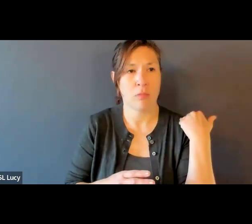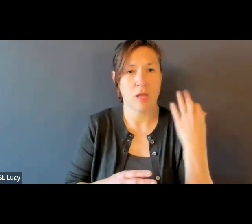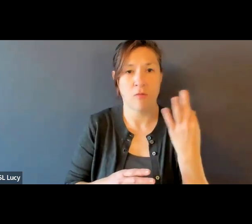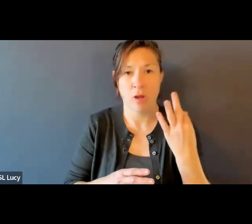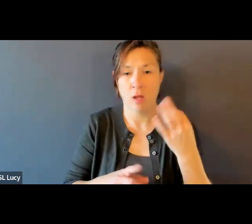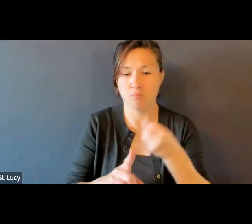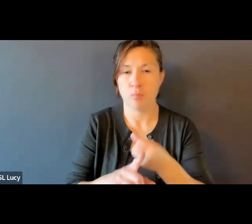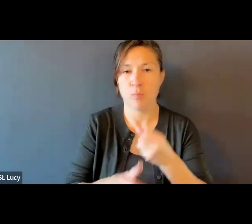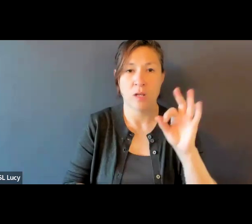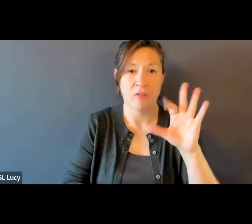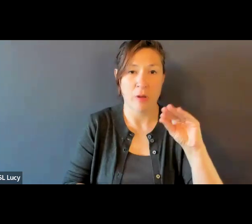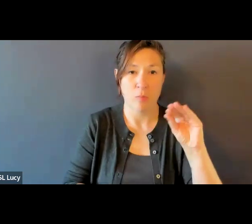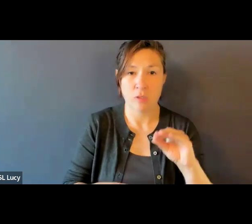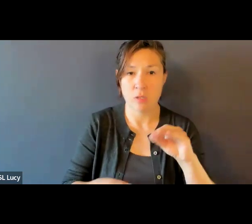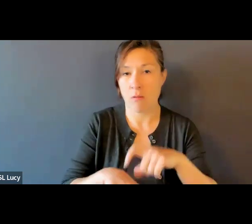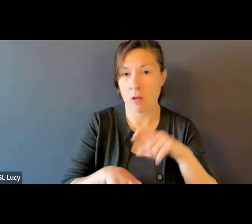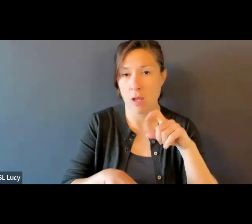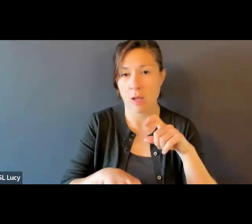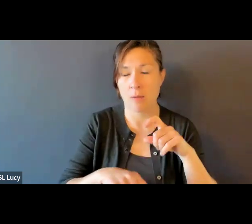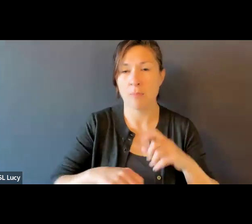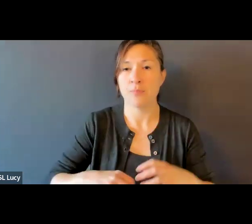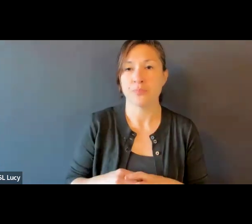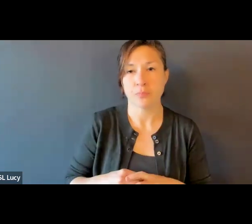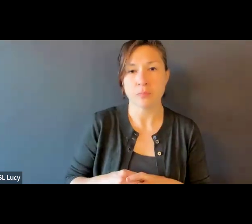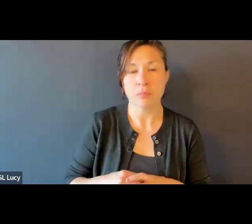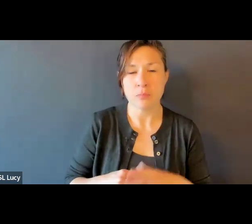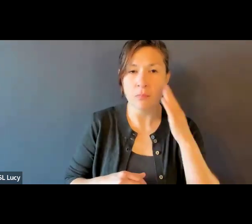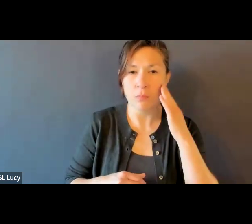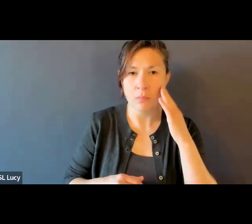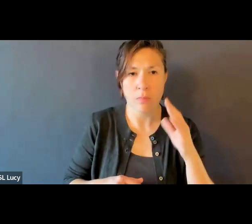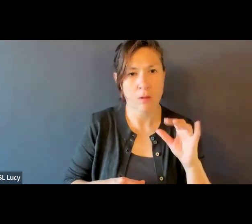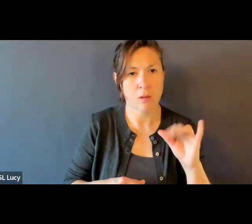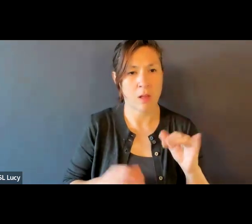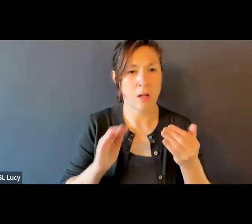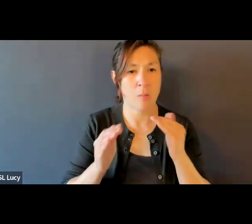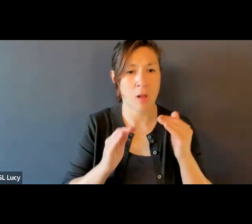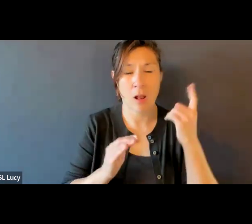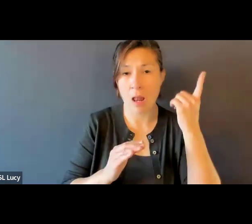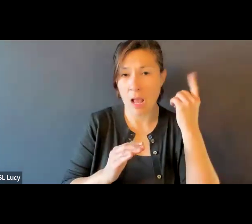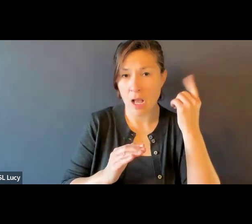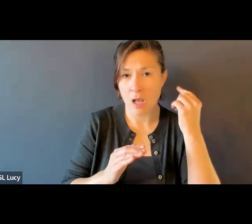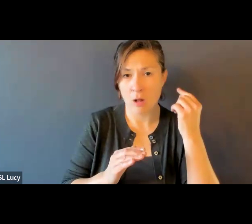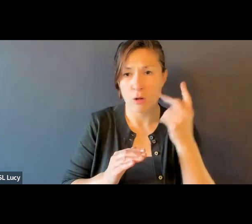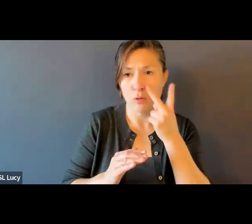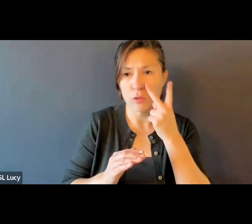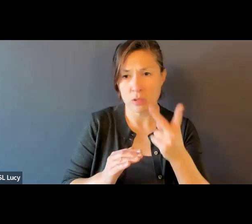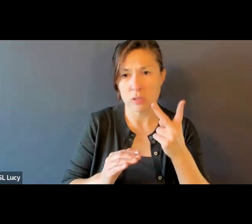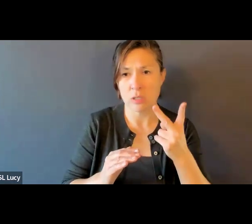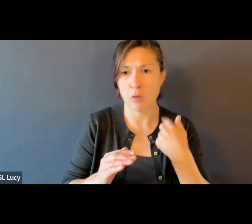the average has been going to and how it is ahead of last year. I'm curious, are there any obstacles